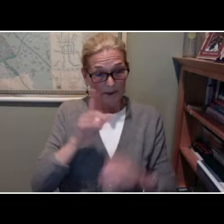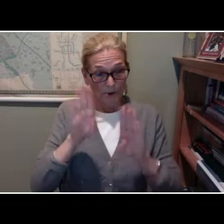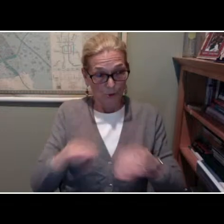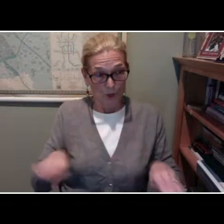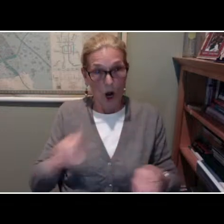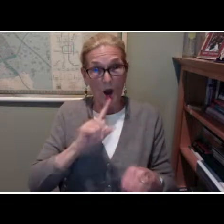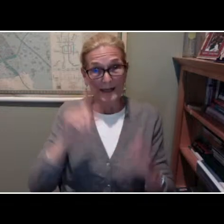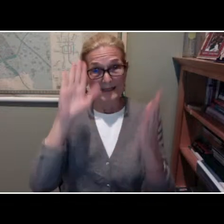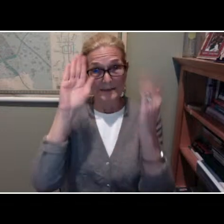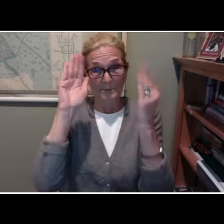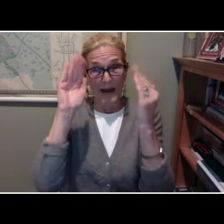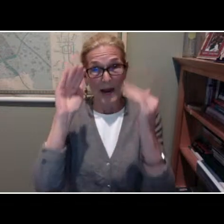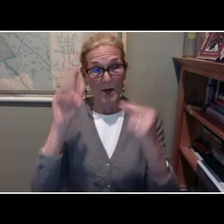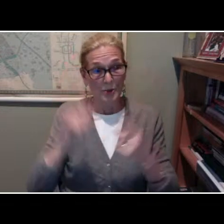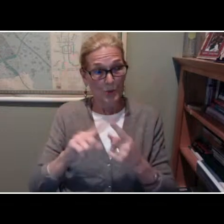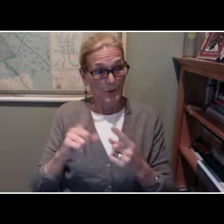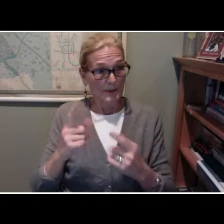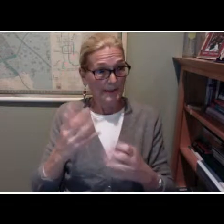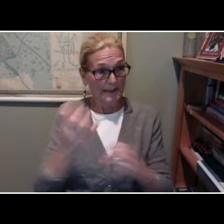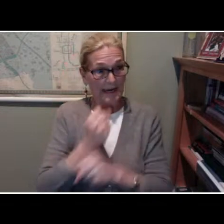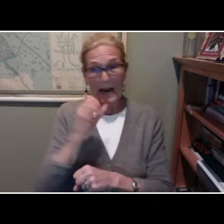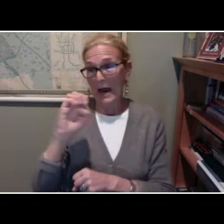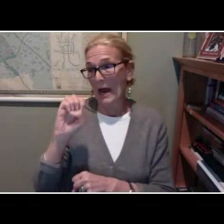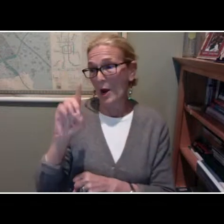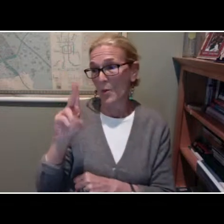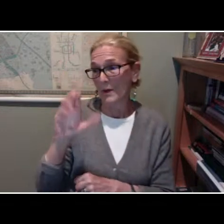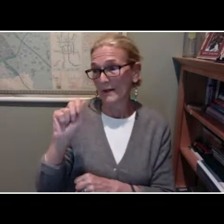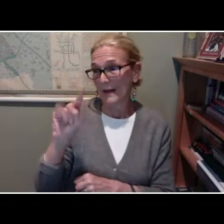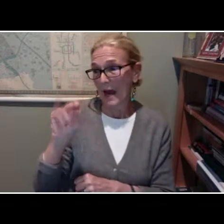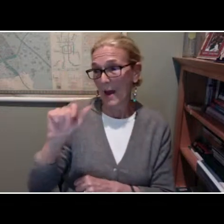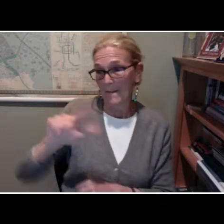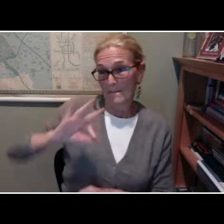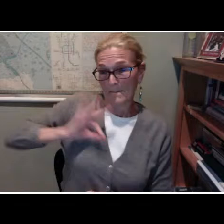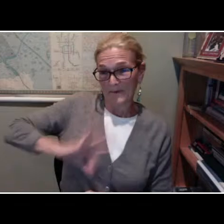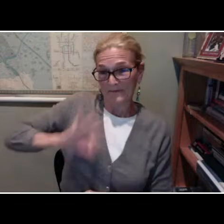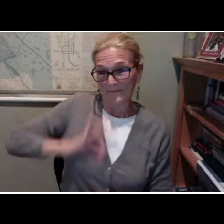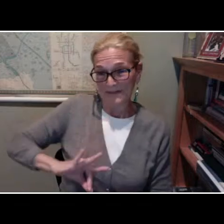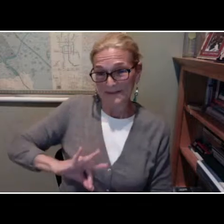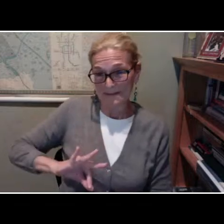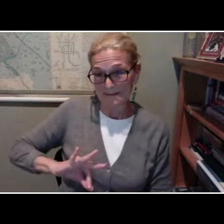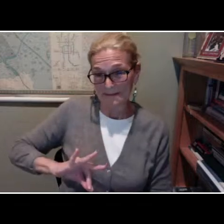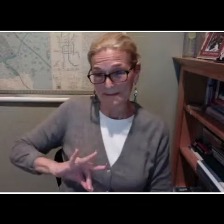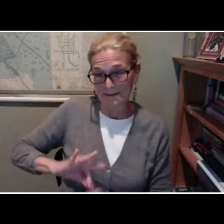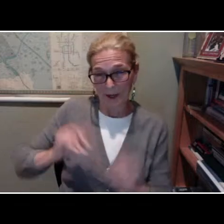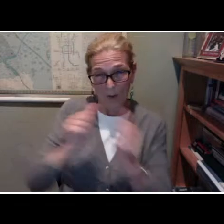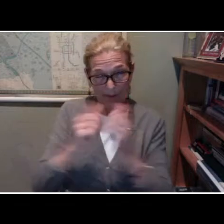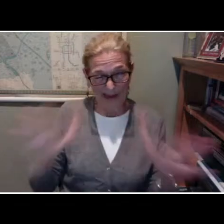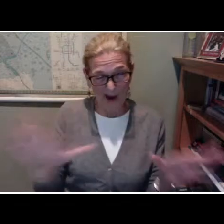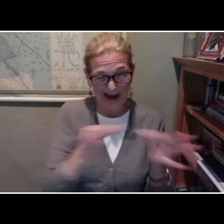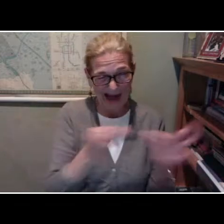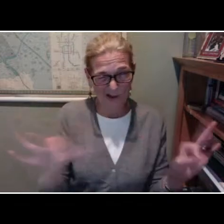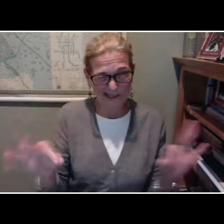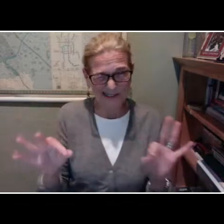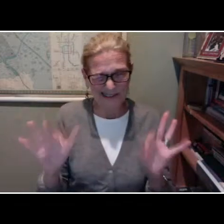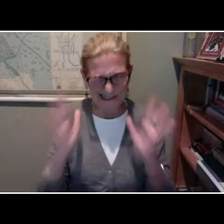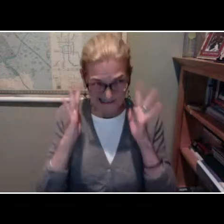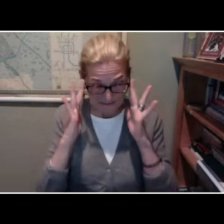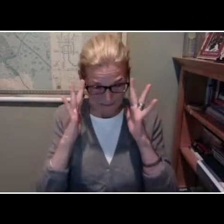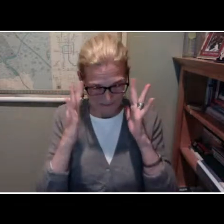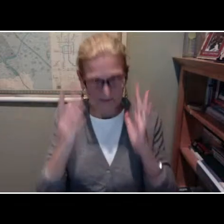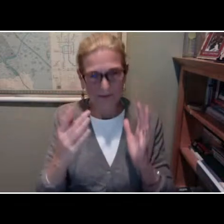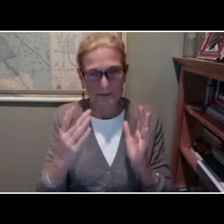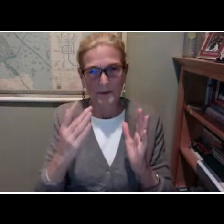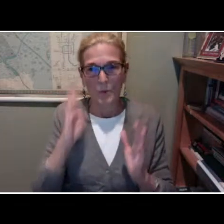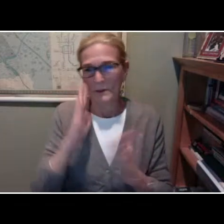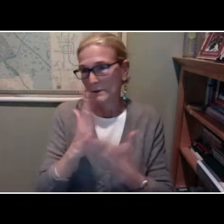So when we're looking at this, deaf children are expected to get